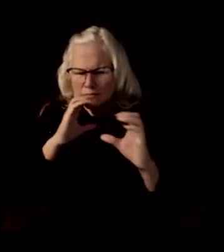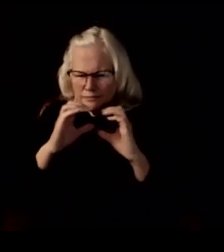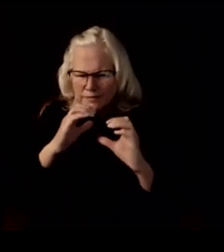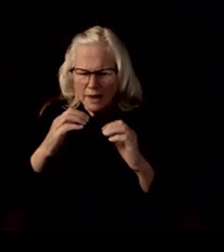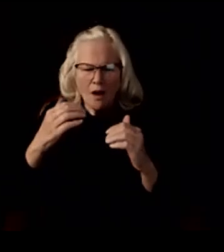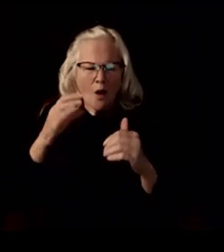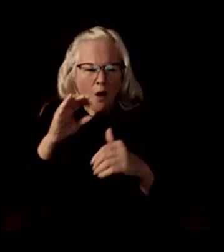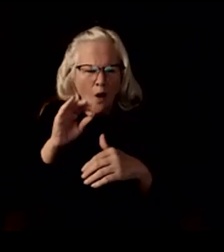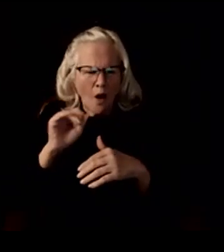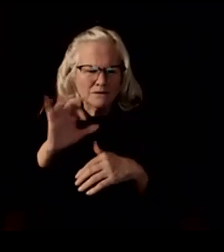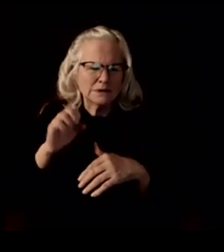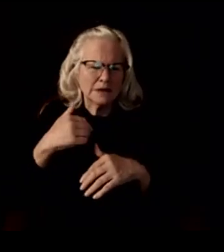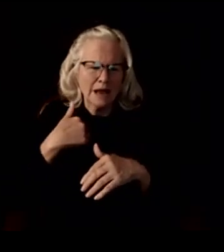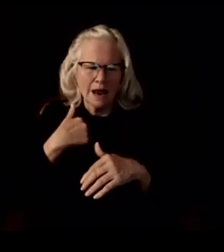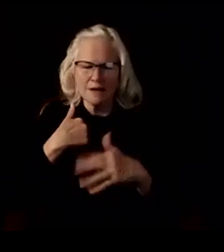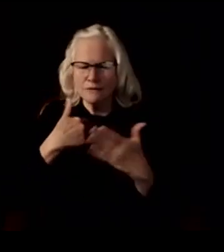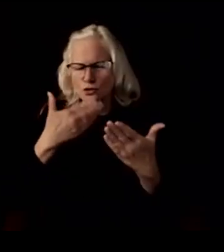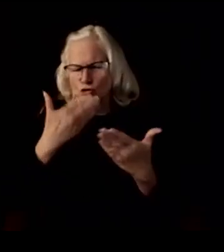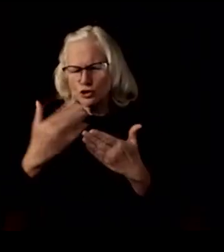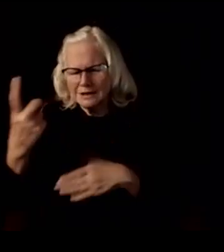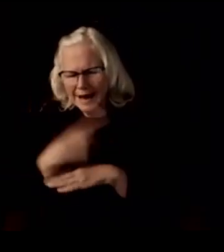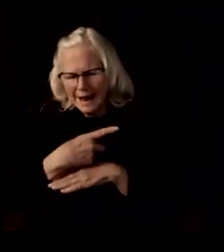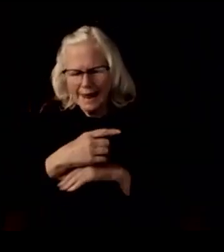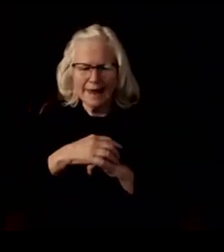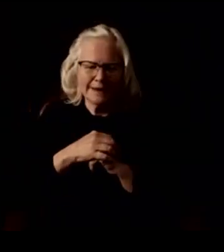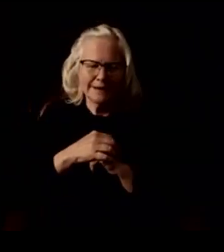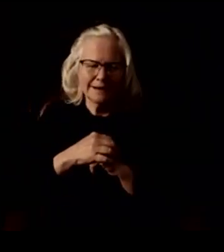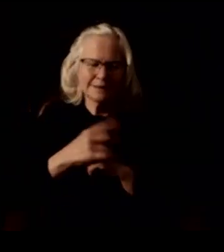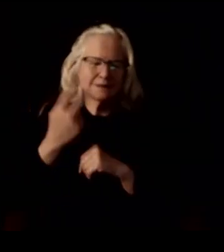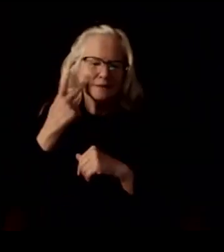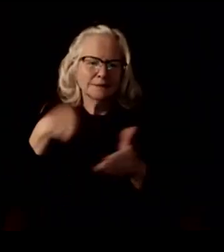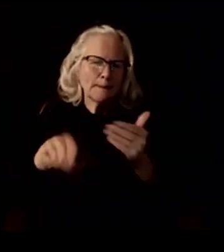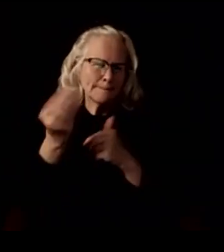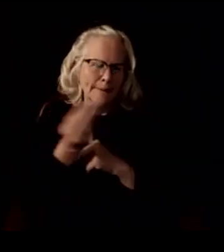you again on Monday. Ladies and That was state health leaders.